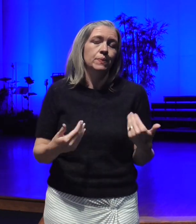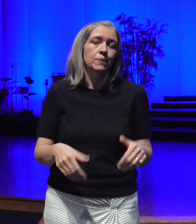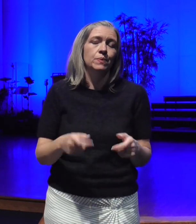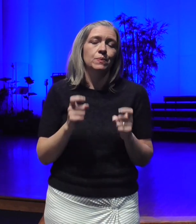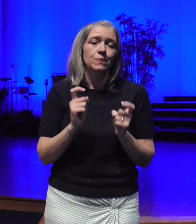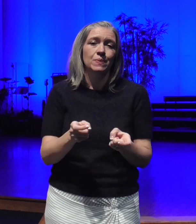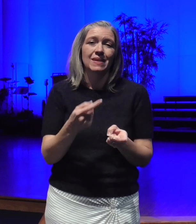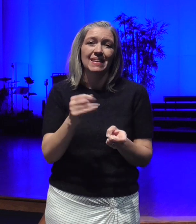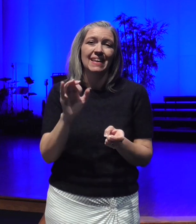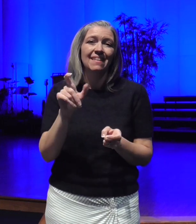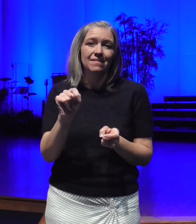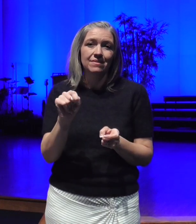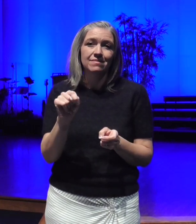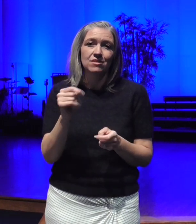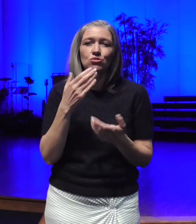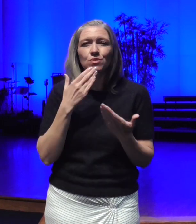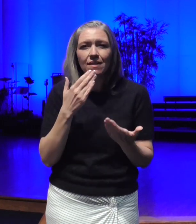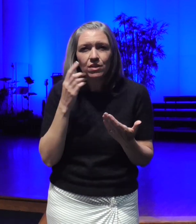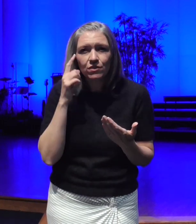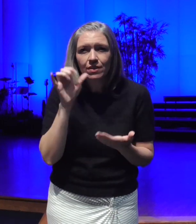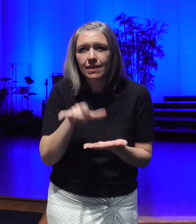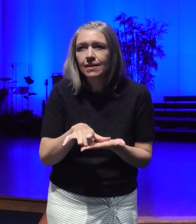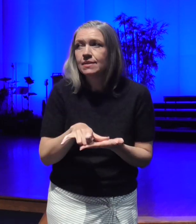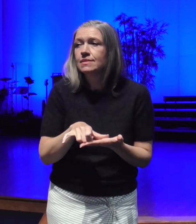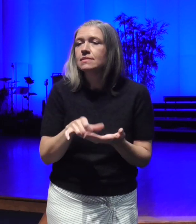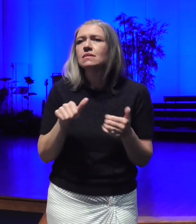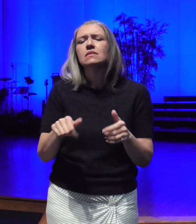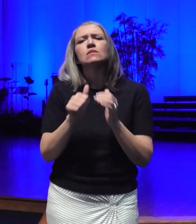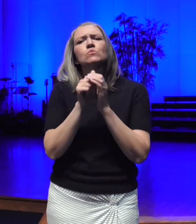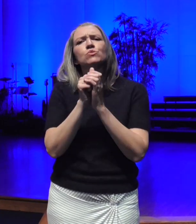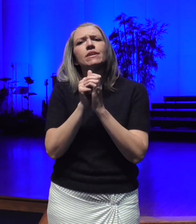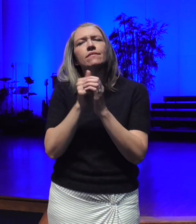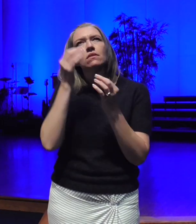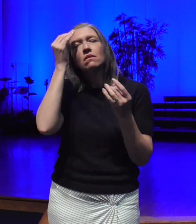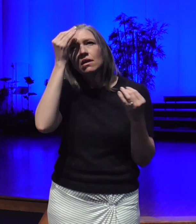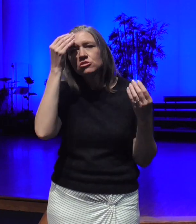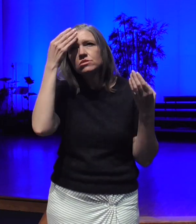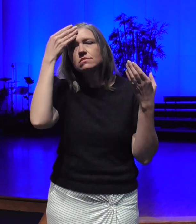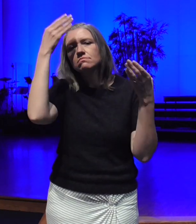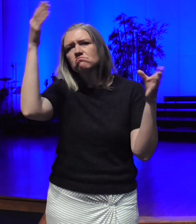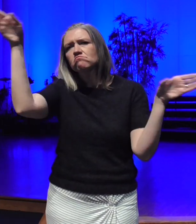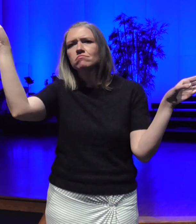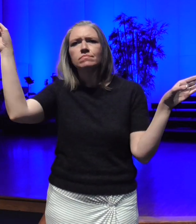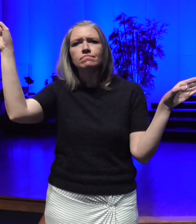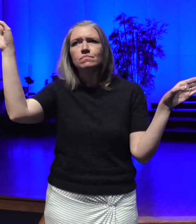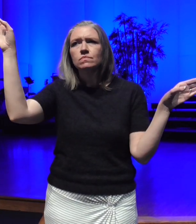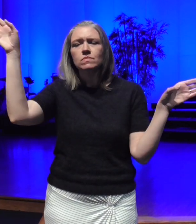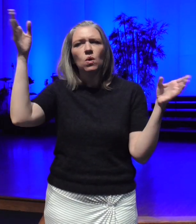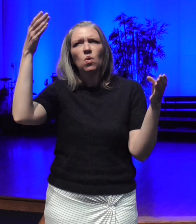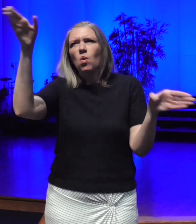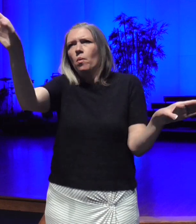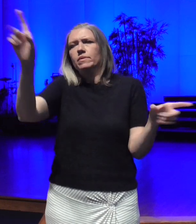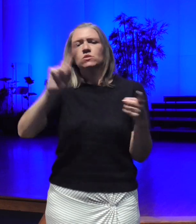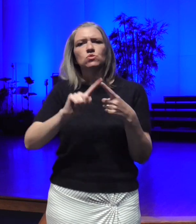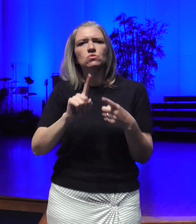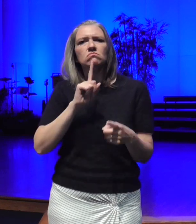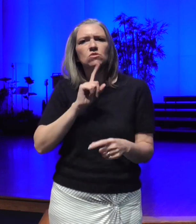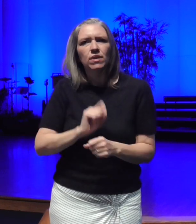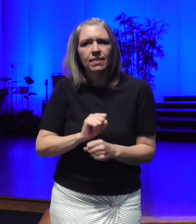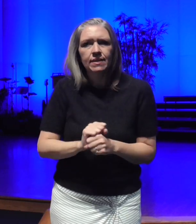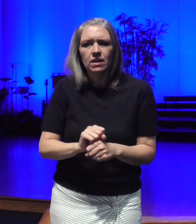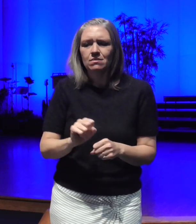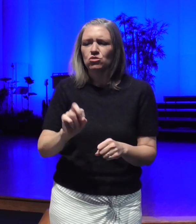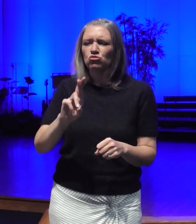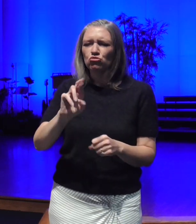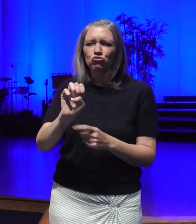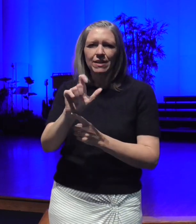so we are grateful for that. And we step into this prayerful consciousness, opening our minds and hearts now to the reality, the capital